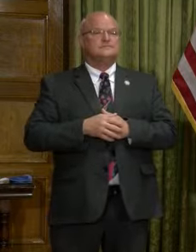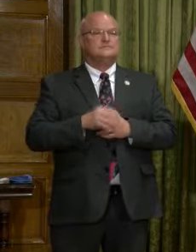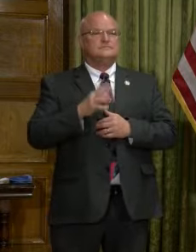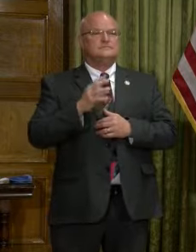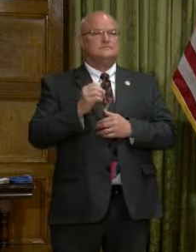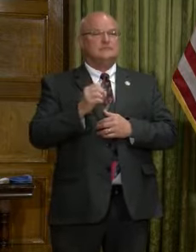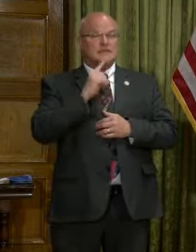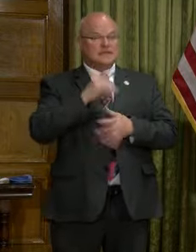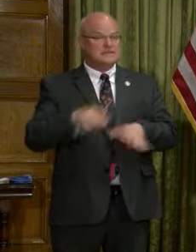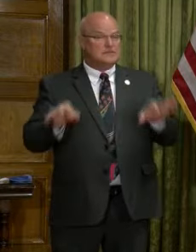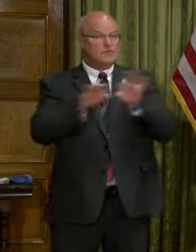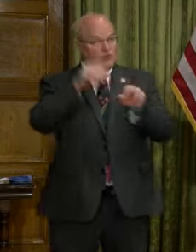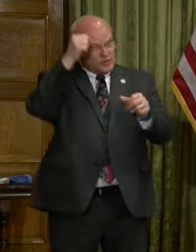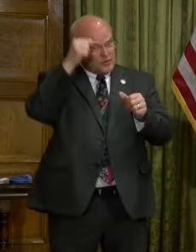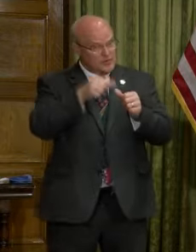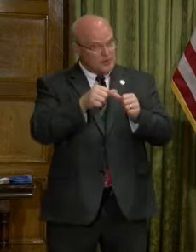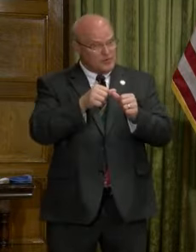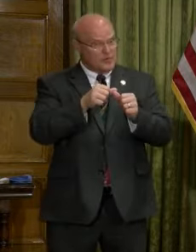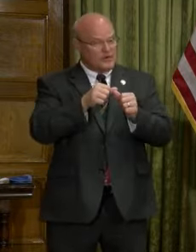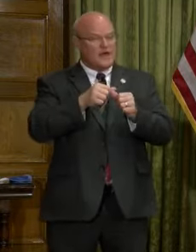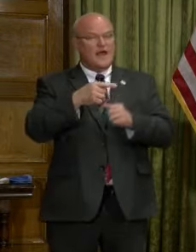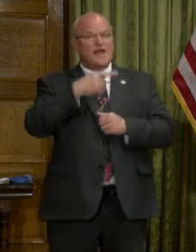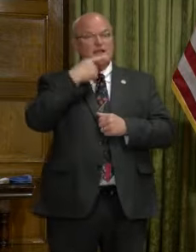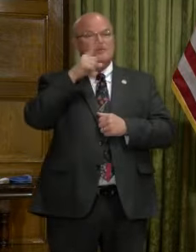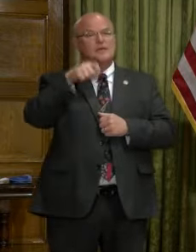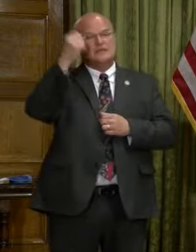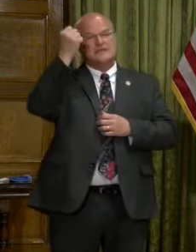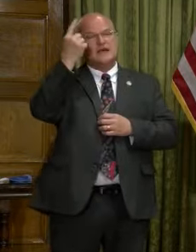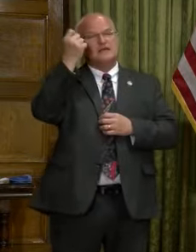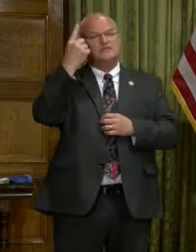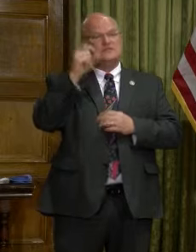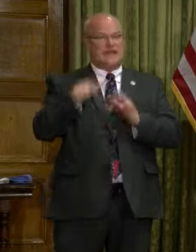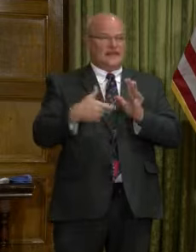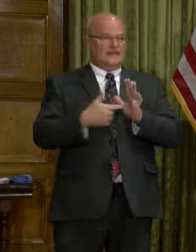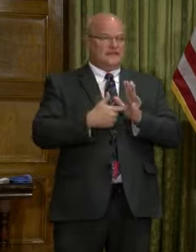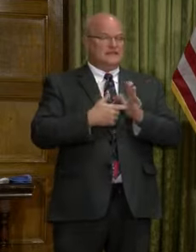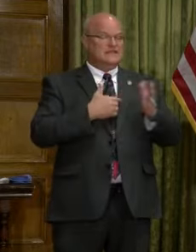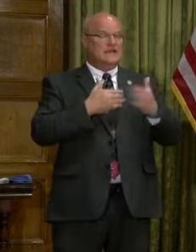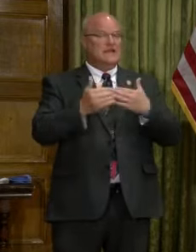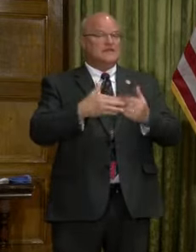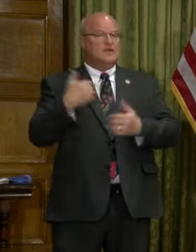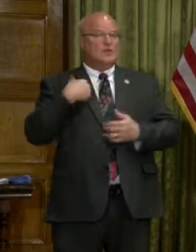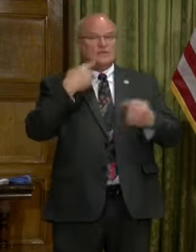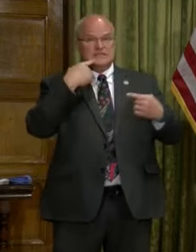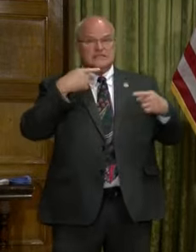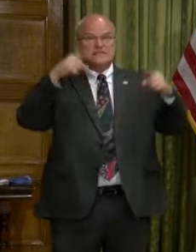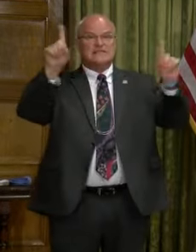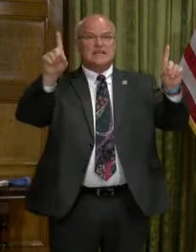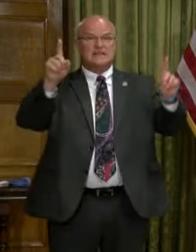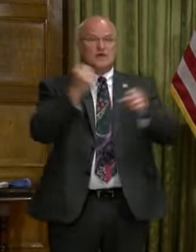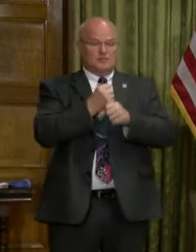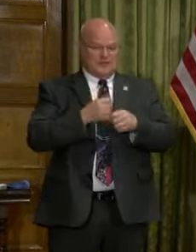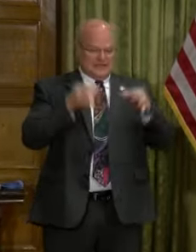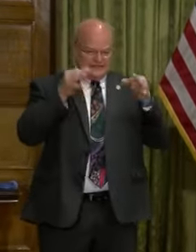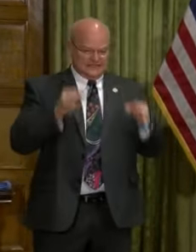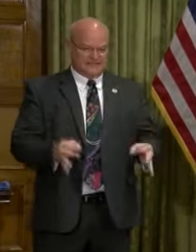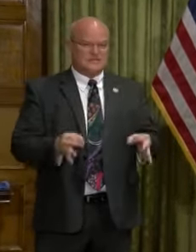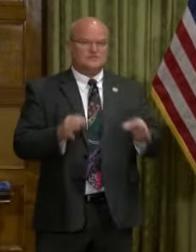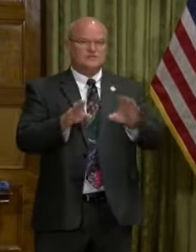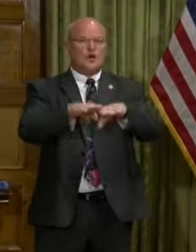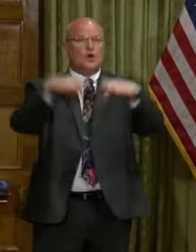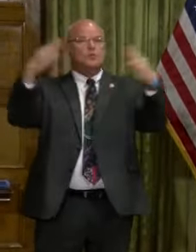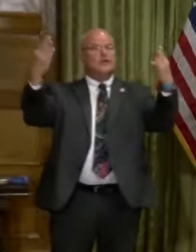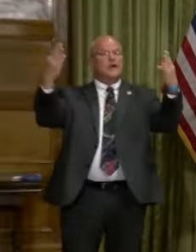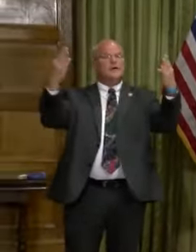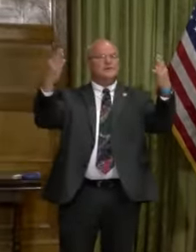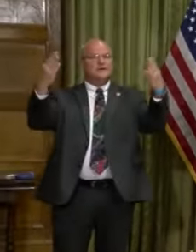and it's important to remember, and the public needs to understand this. Even if we're successful and we make the decisions to open